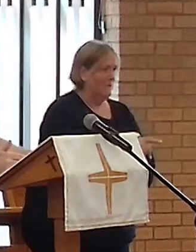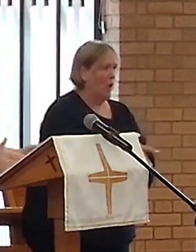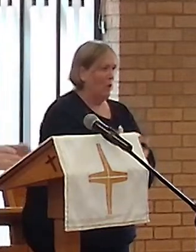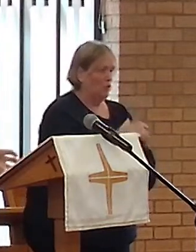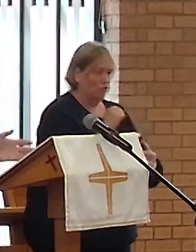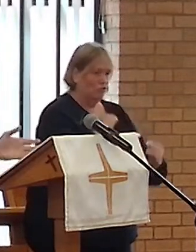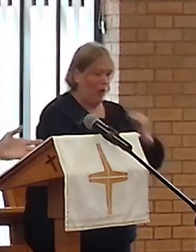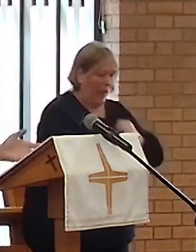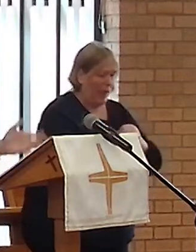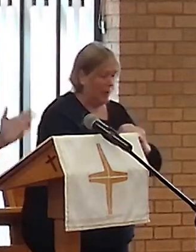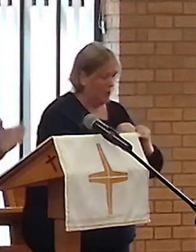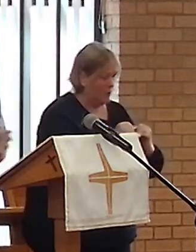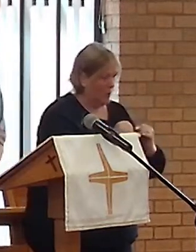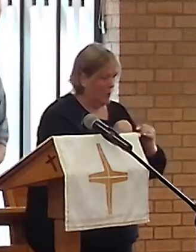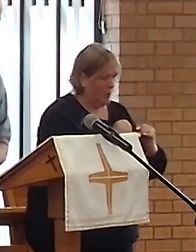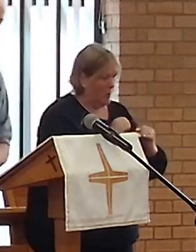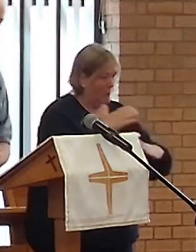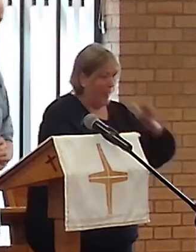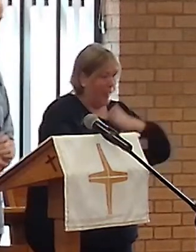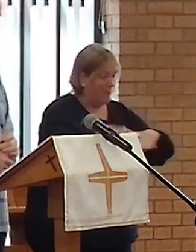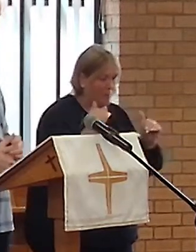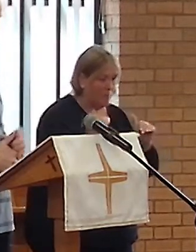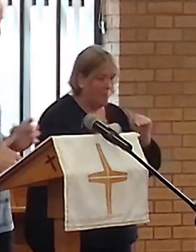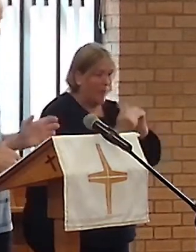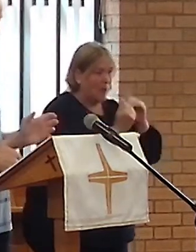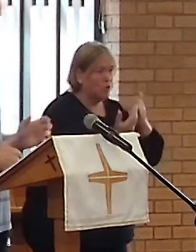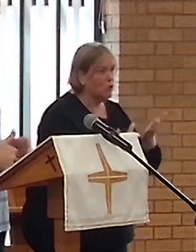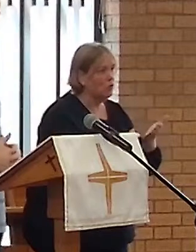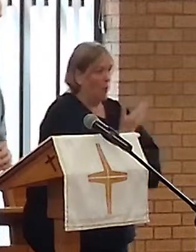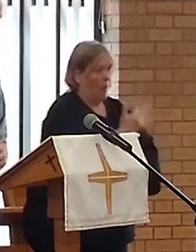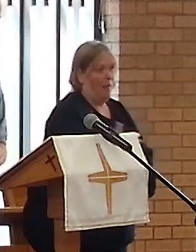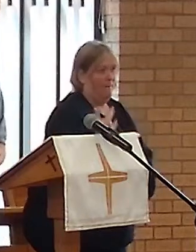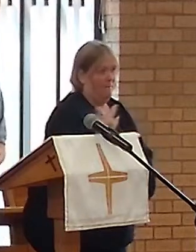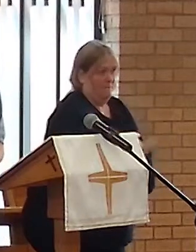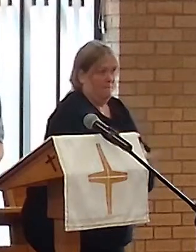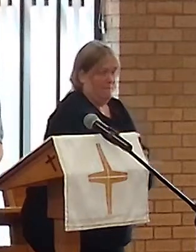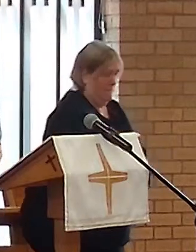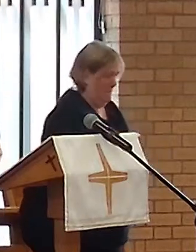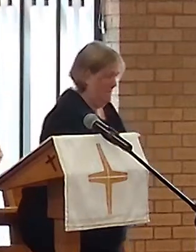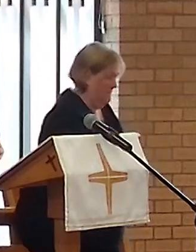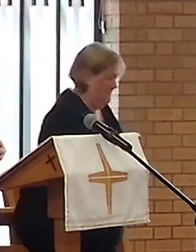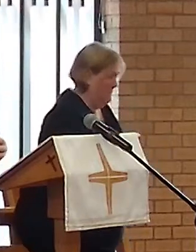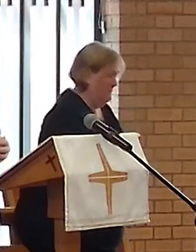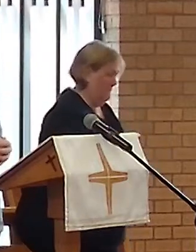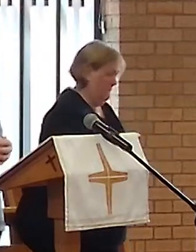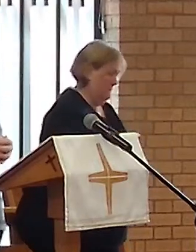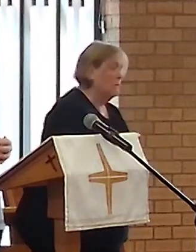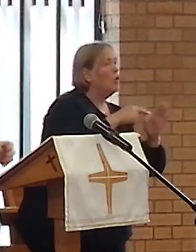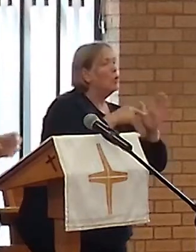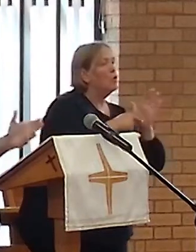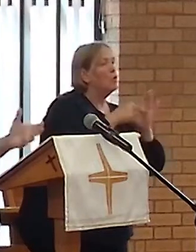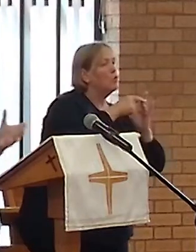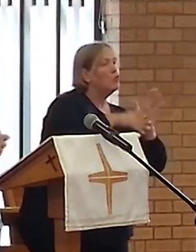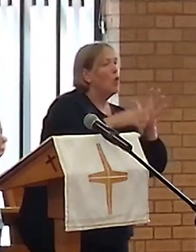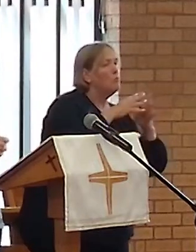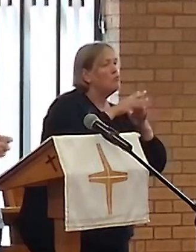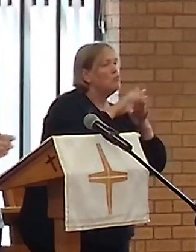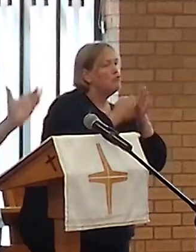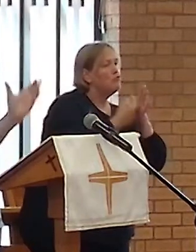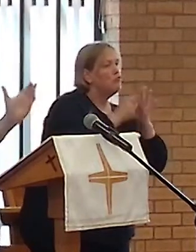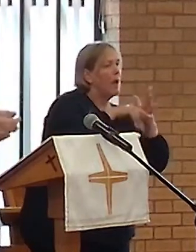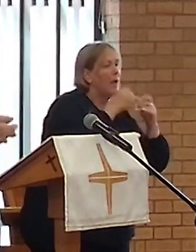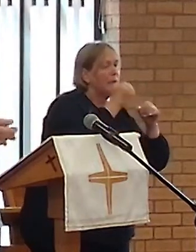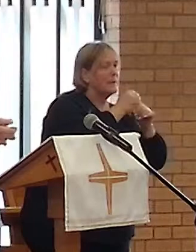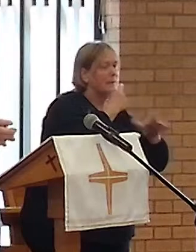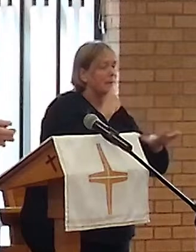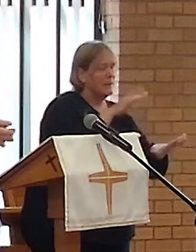Tom Wright says, there is a persistent untruth which has made its way into the popular imagination in our day, that Christianity means